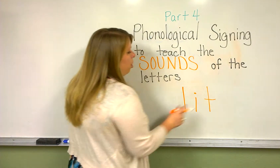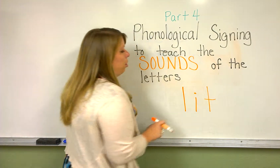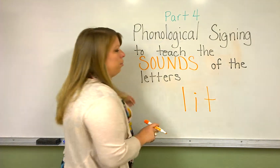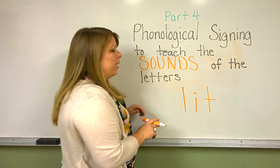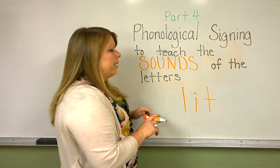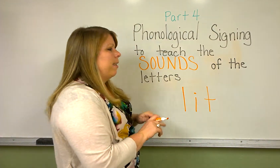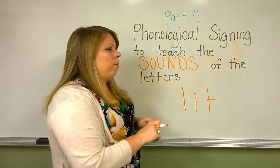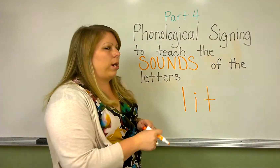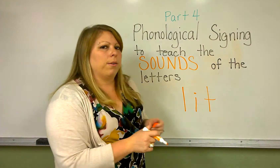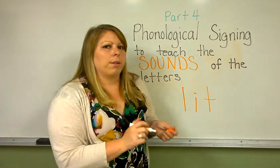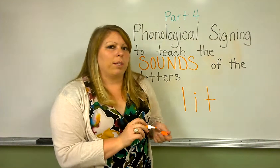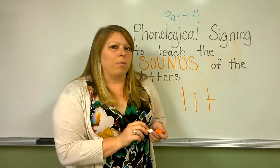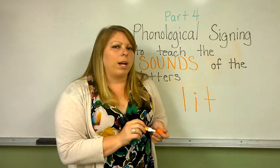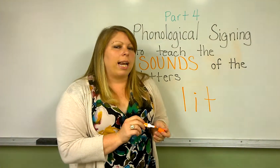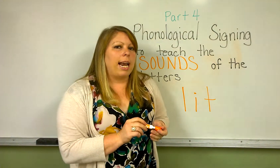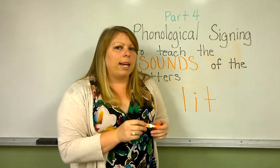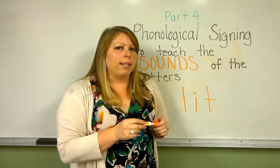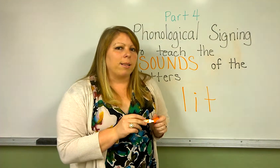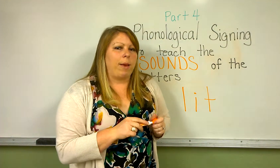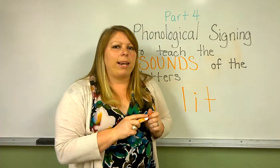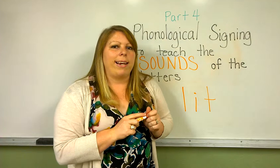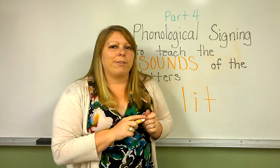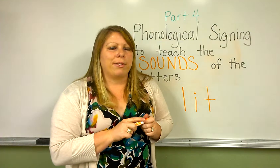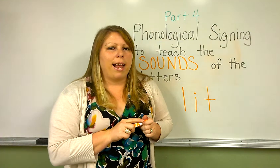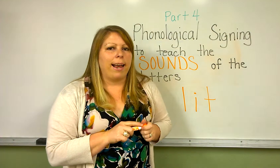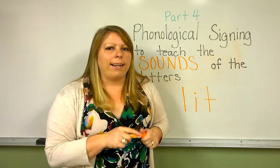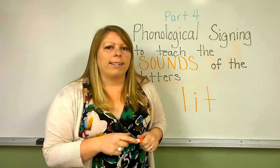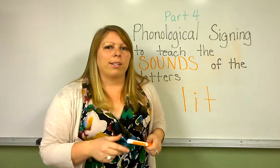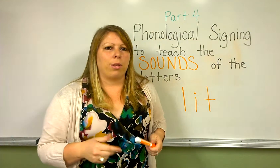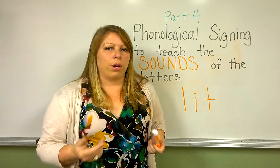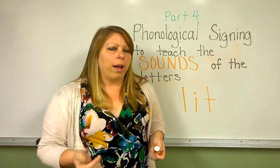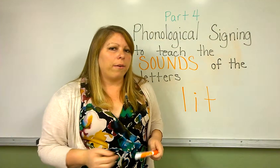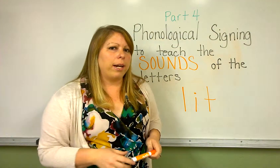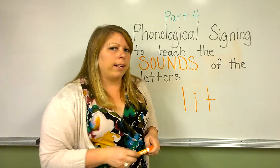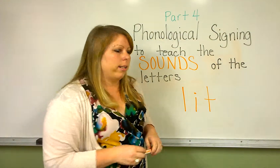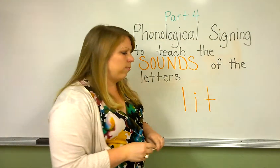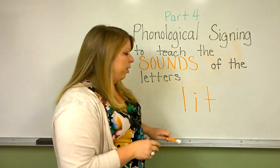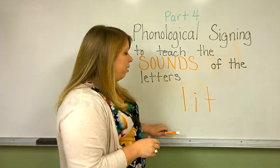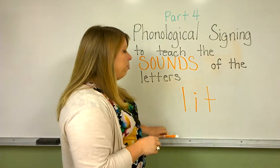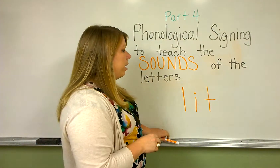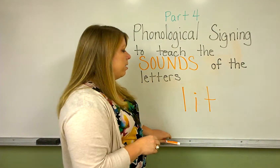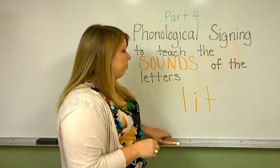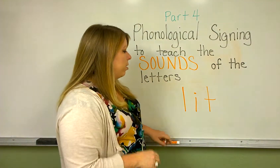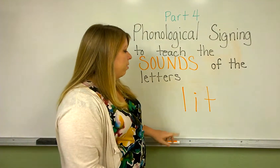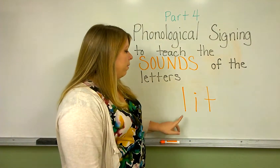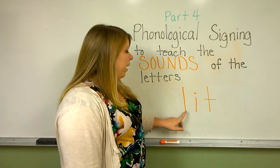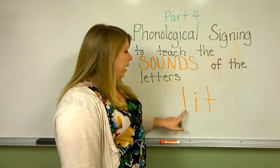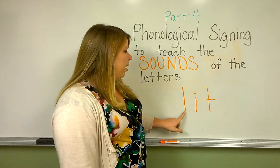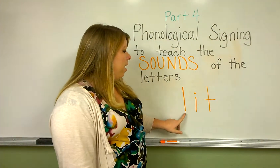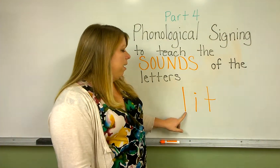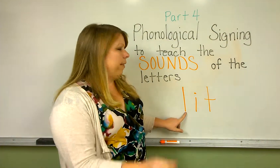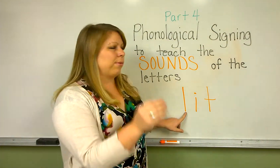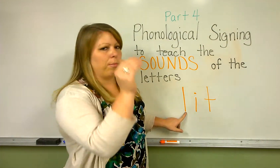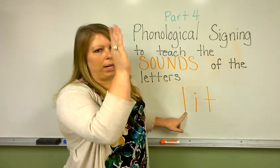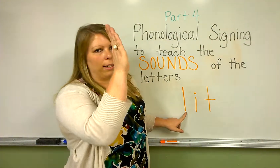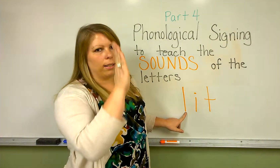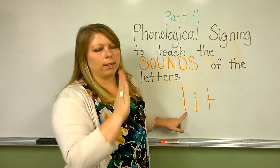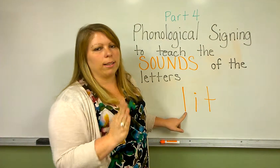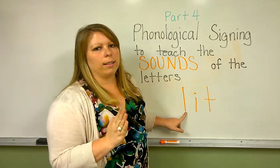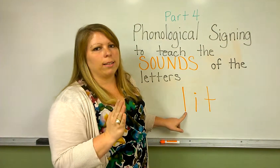The reason that we use only one hand to make each sign is so that your other hand is free to point to what you're reading. This would be